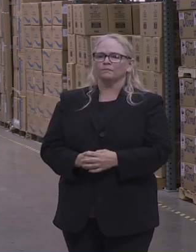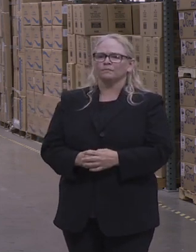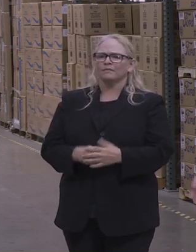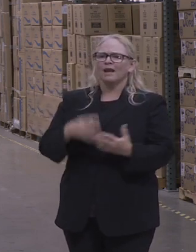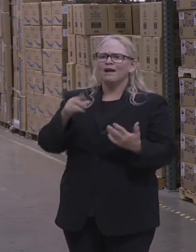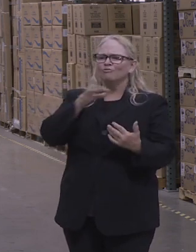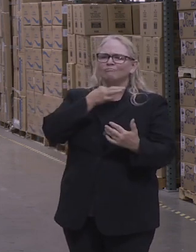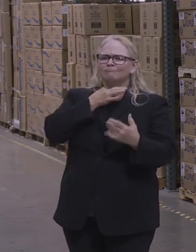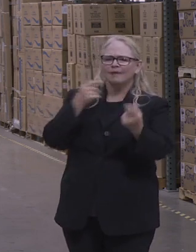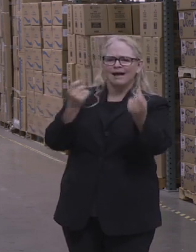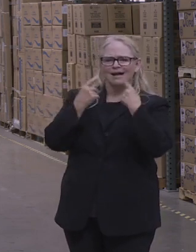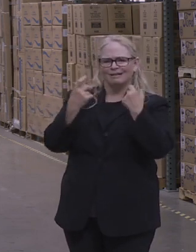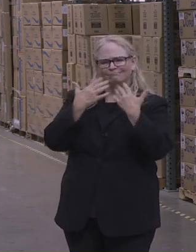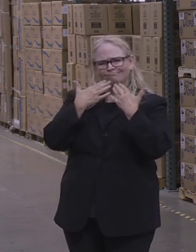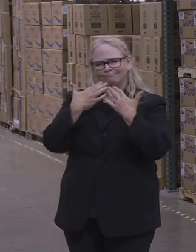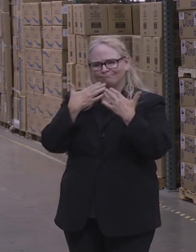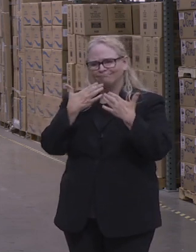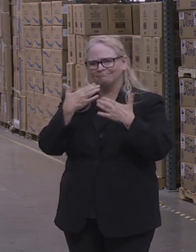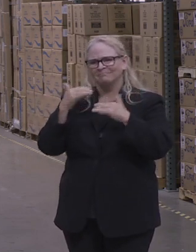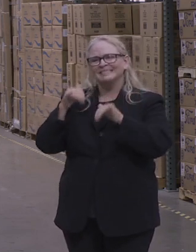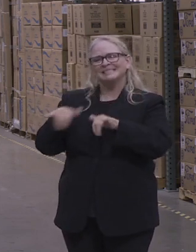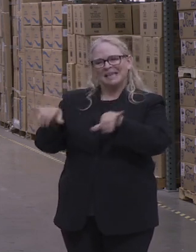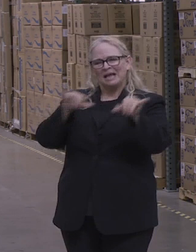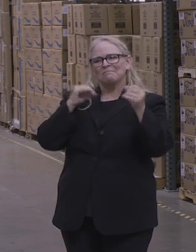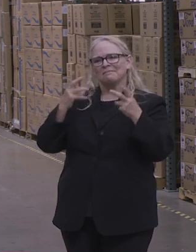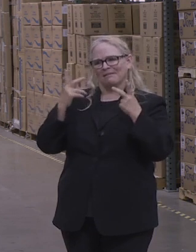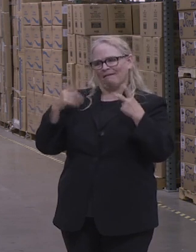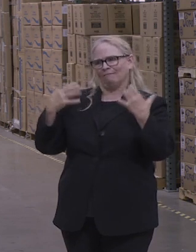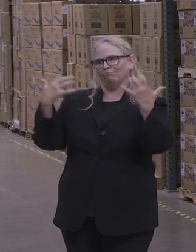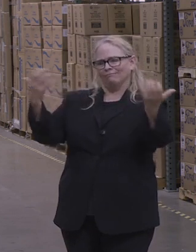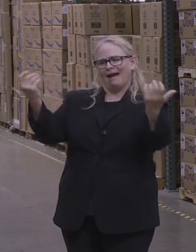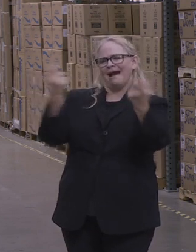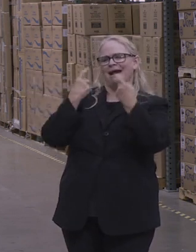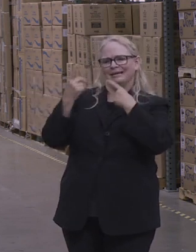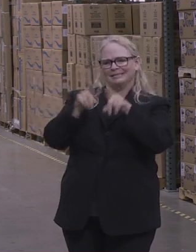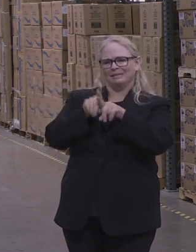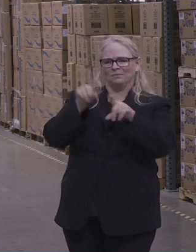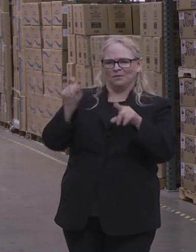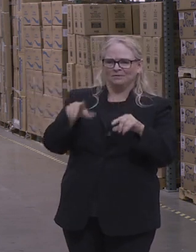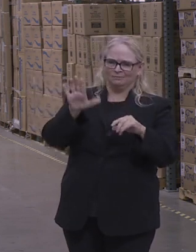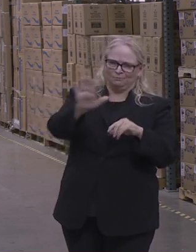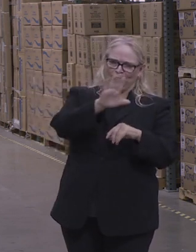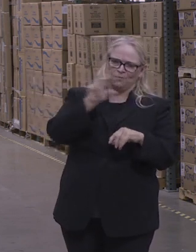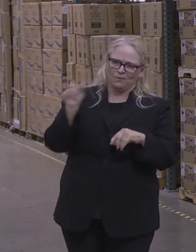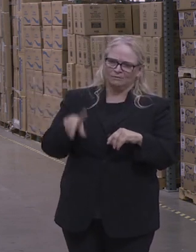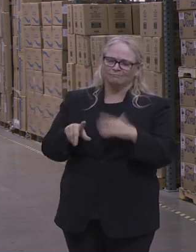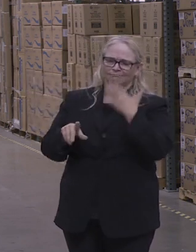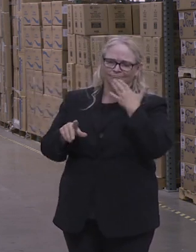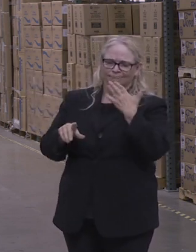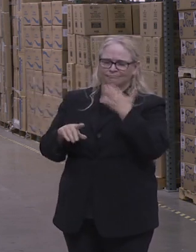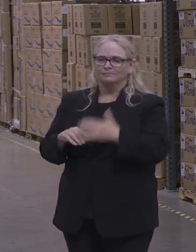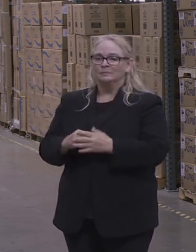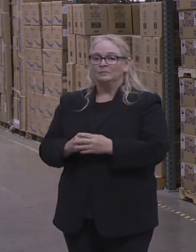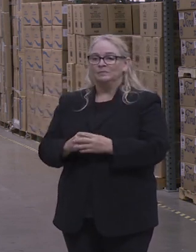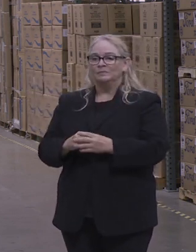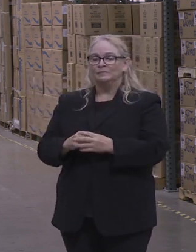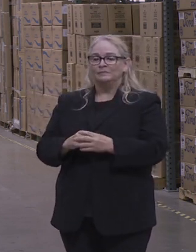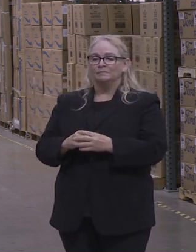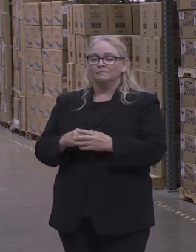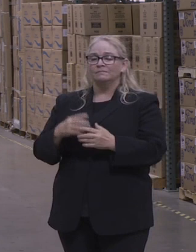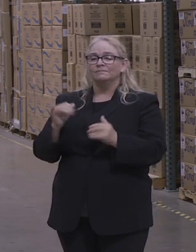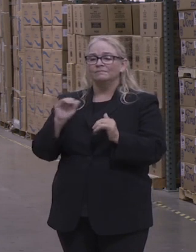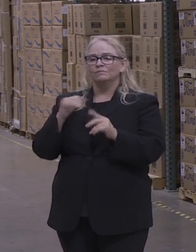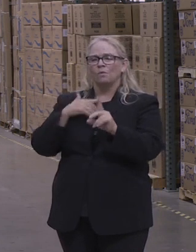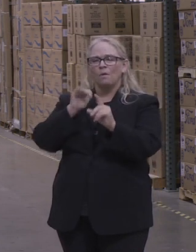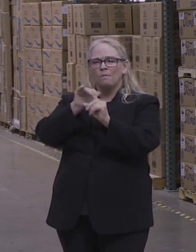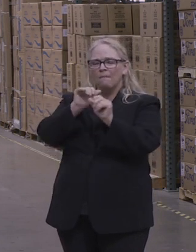you have about the state of the state in relationship to COVID-19 and transmission of this virus. I remind everybody, as